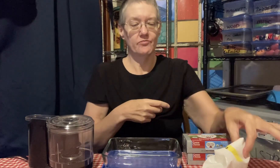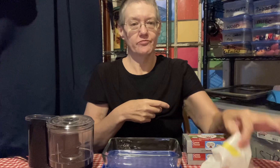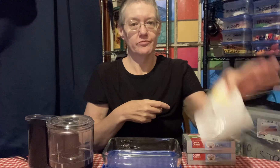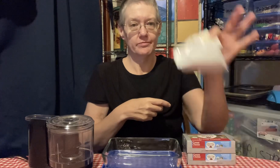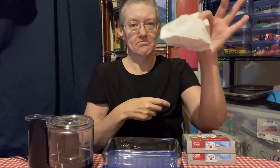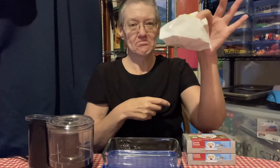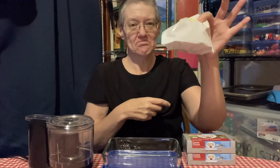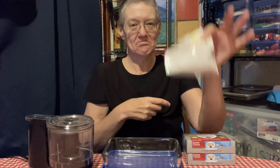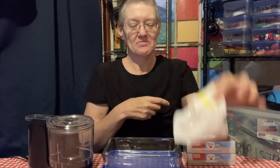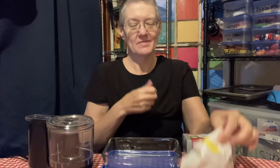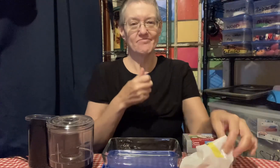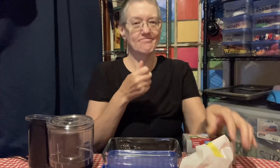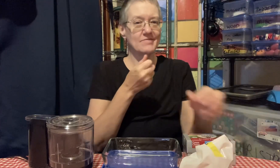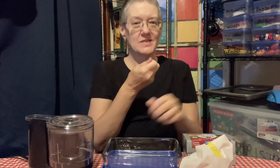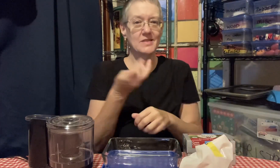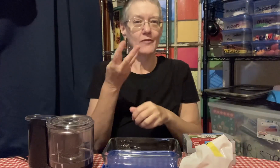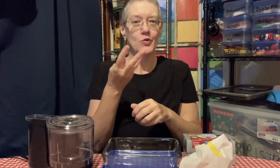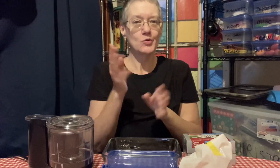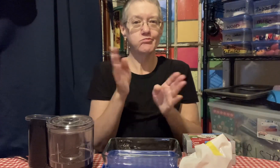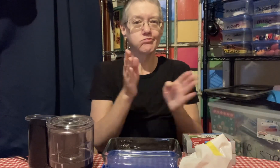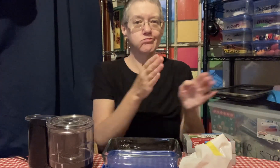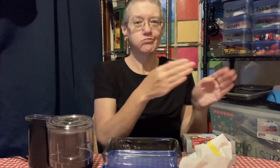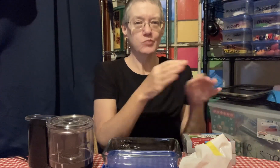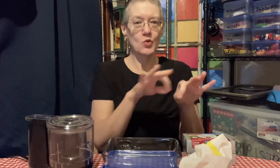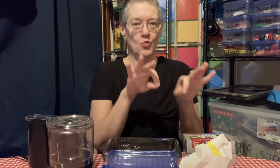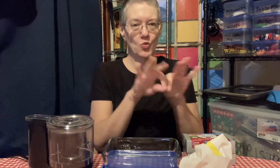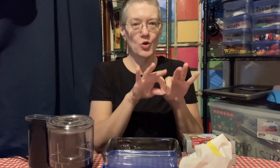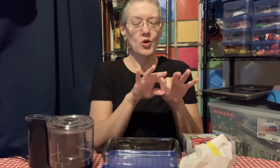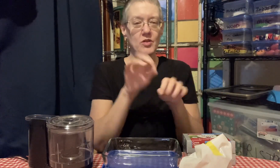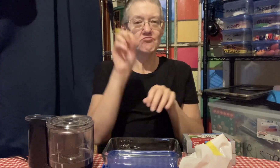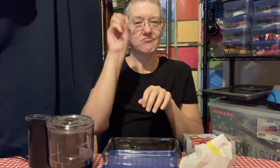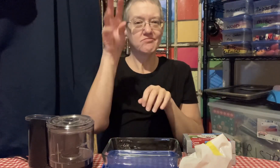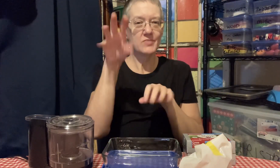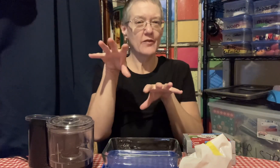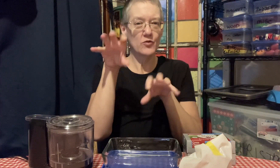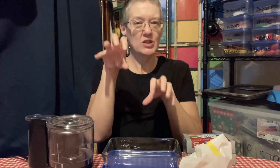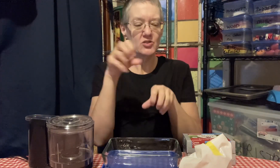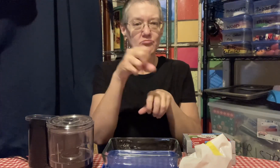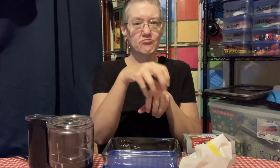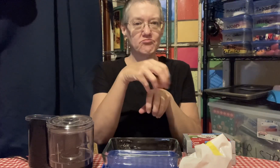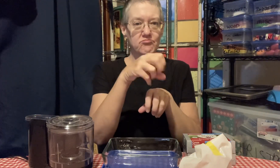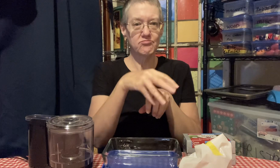So I save all the broken crackers when I make these lunch kits and I put them in the freezer for later.